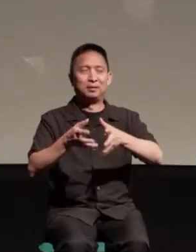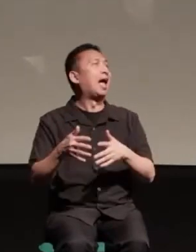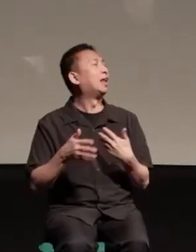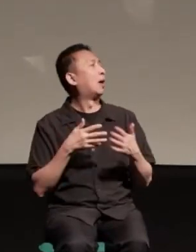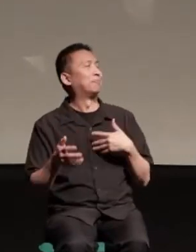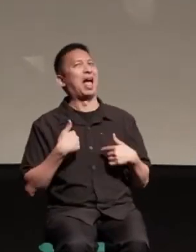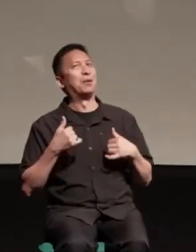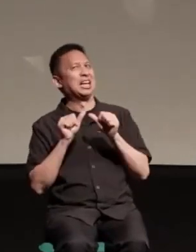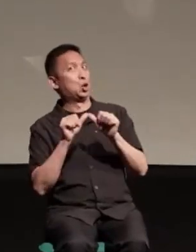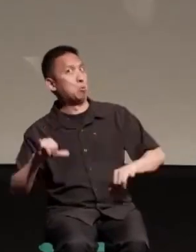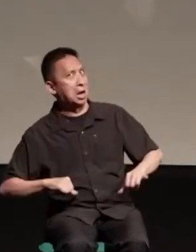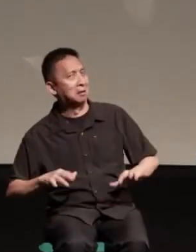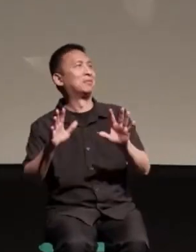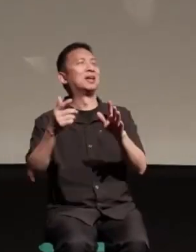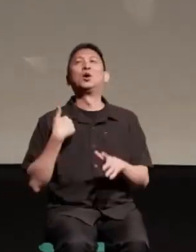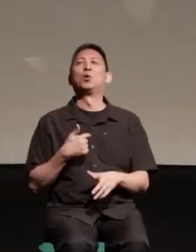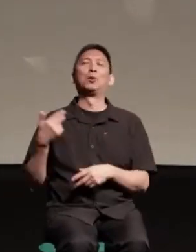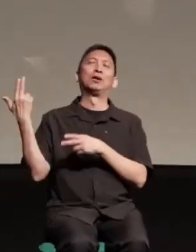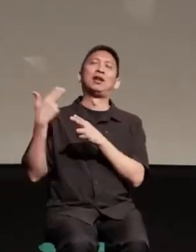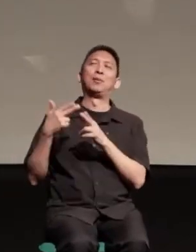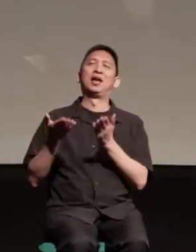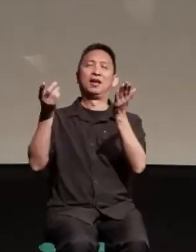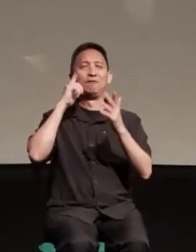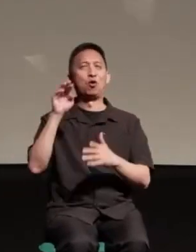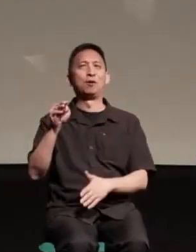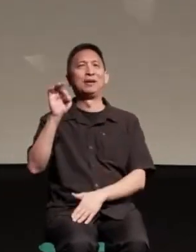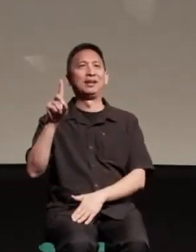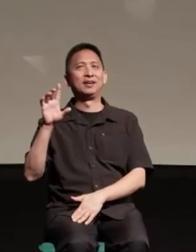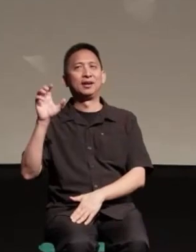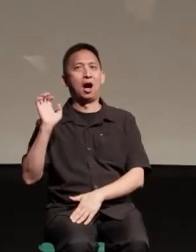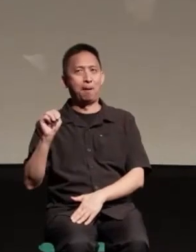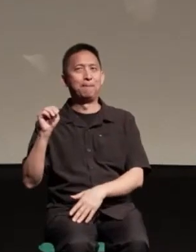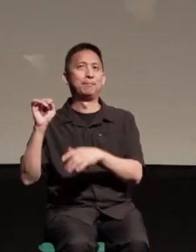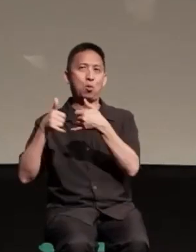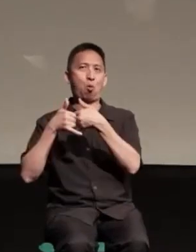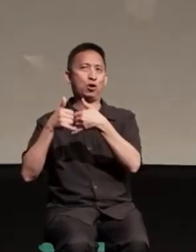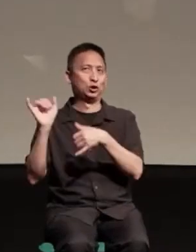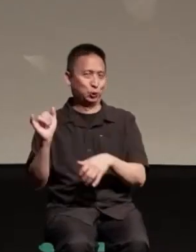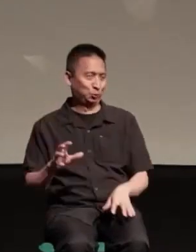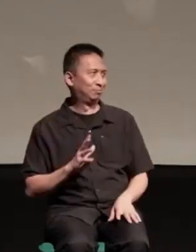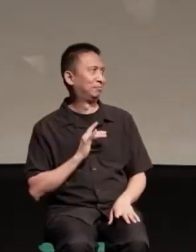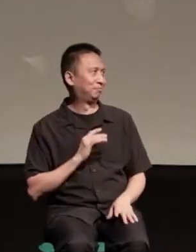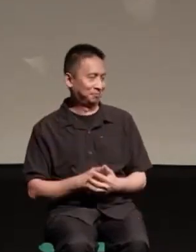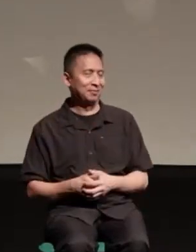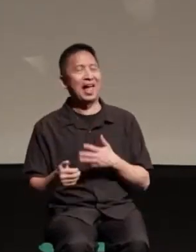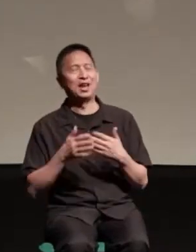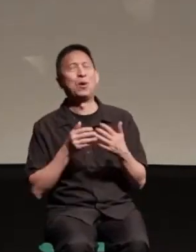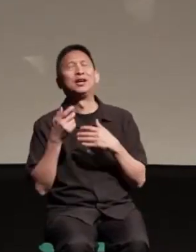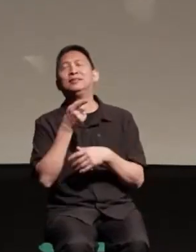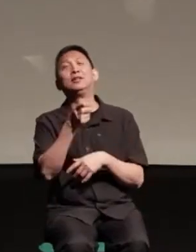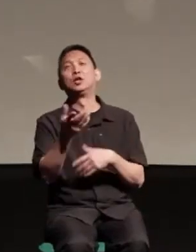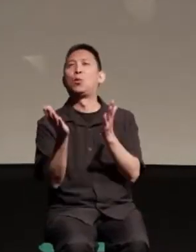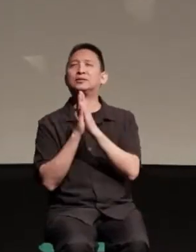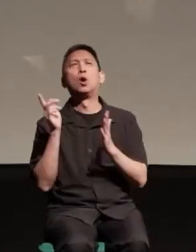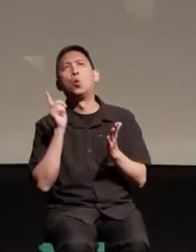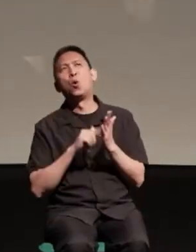quick. We got award. I found out yesterday as well, so we're excited about that. So, but since you asked about what